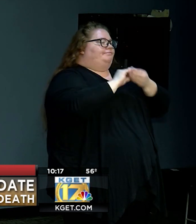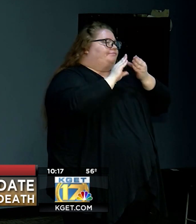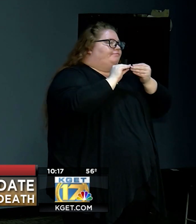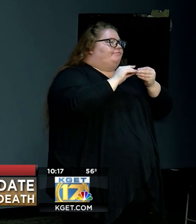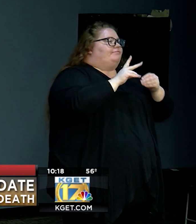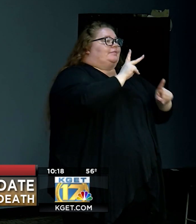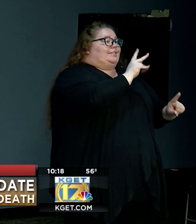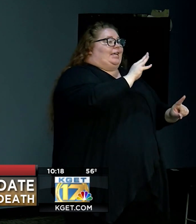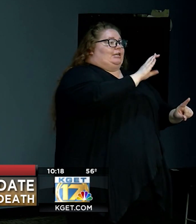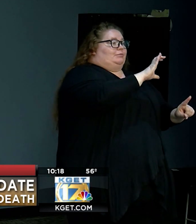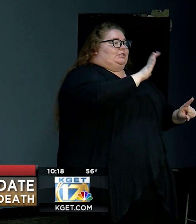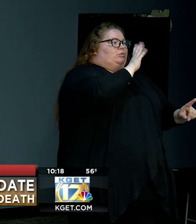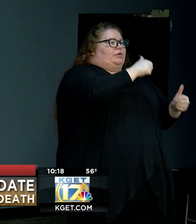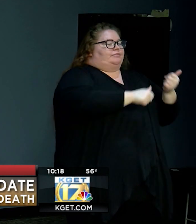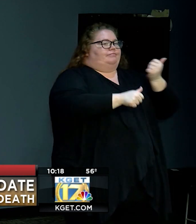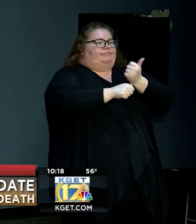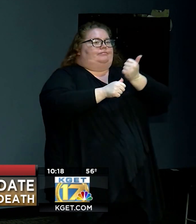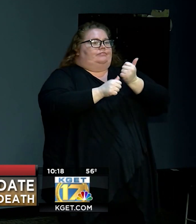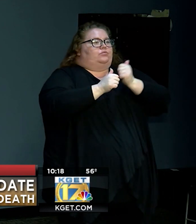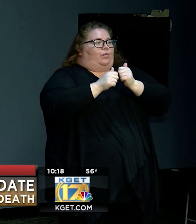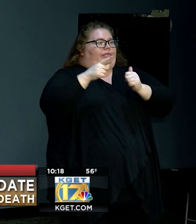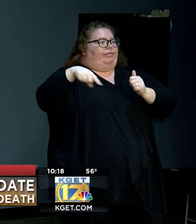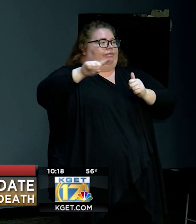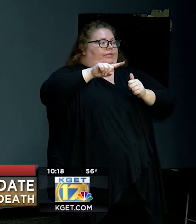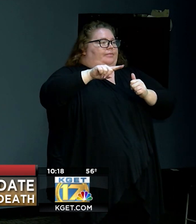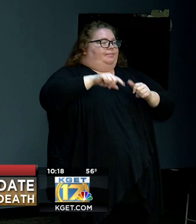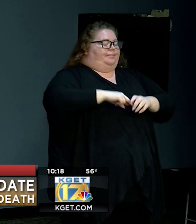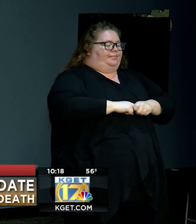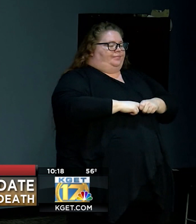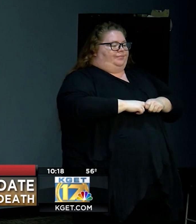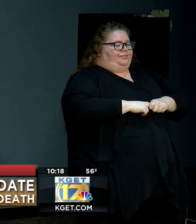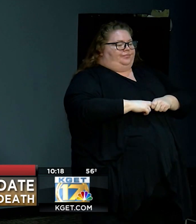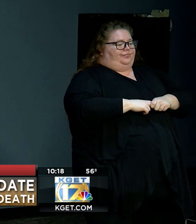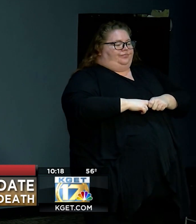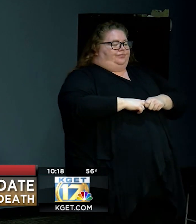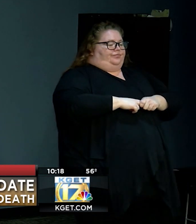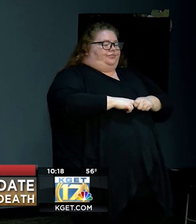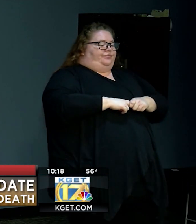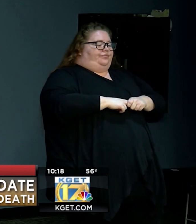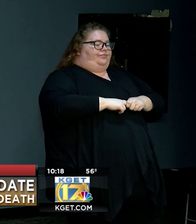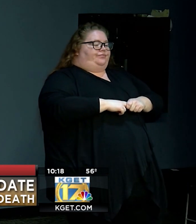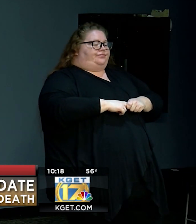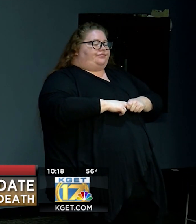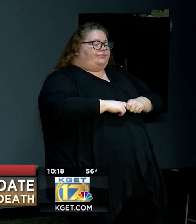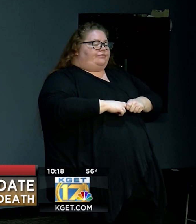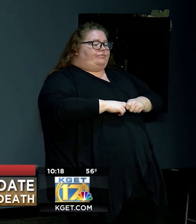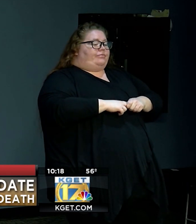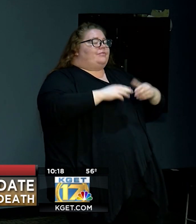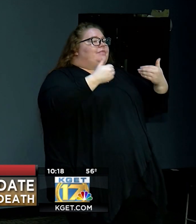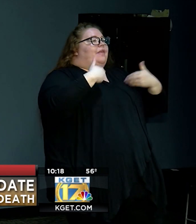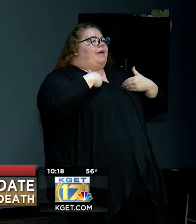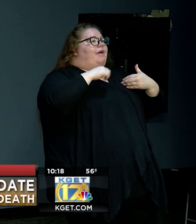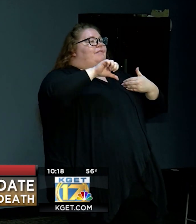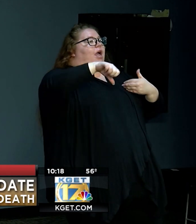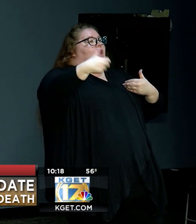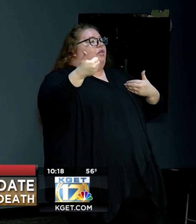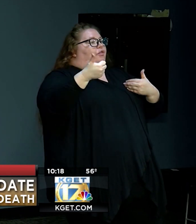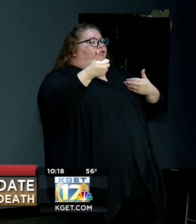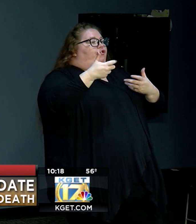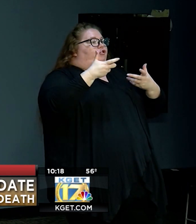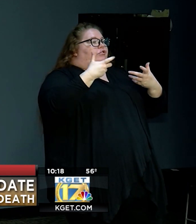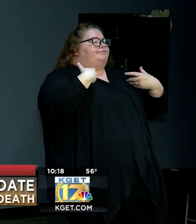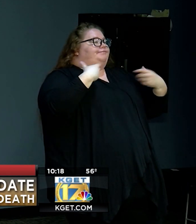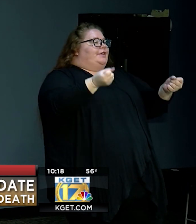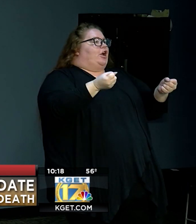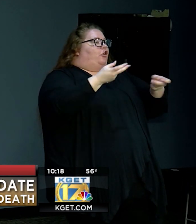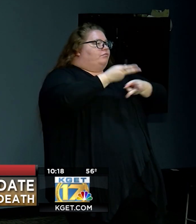greatly assist with that effort. In addition, we have established an alternative care site. This is a definition